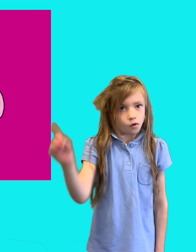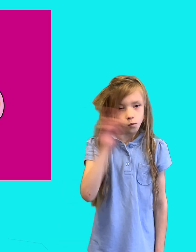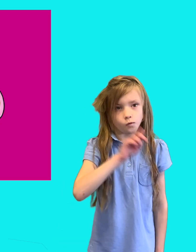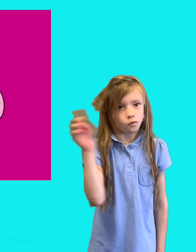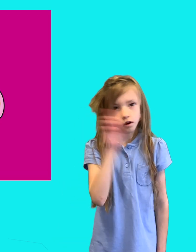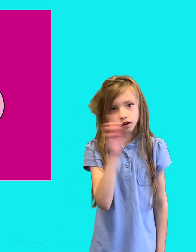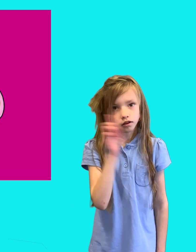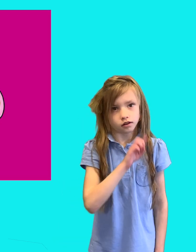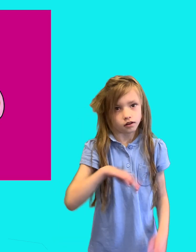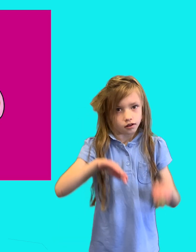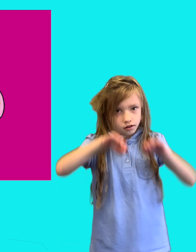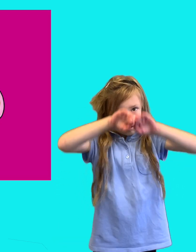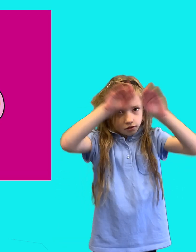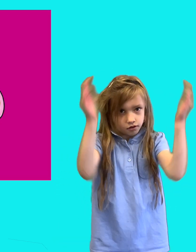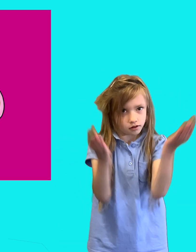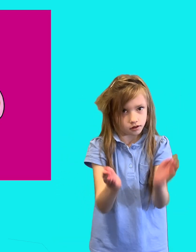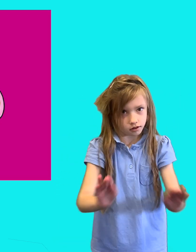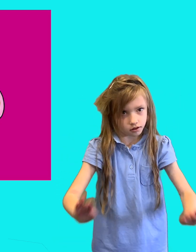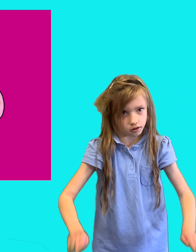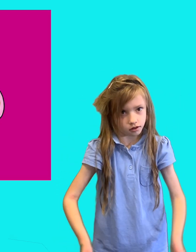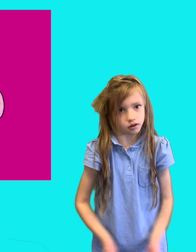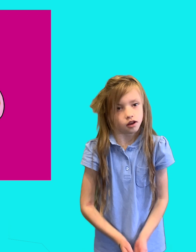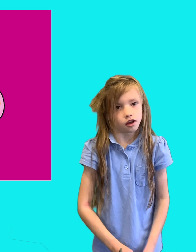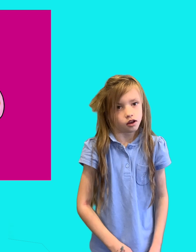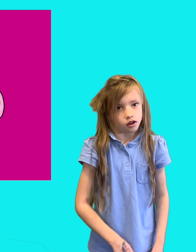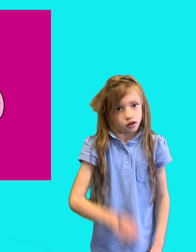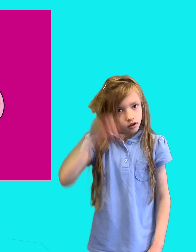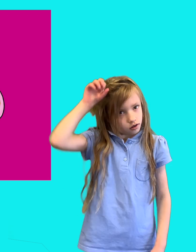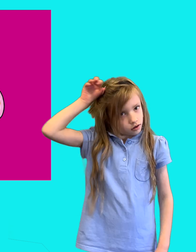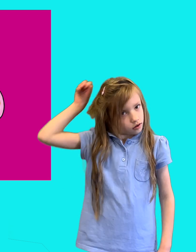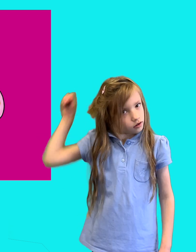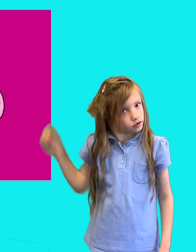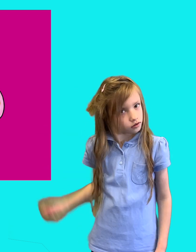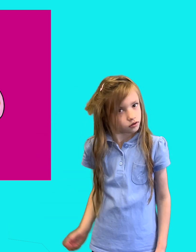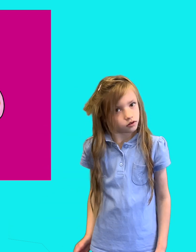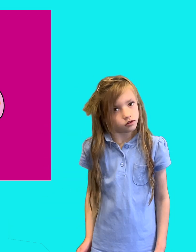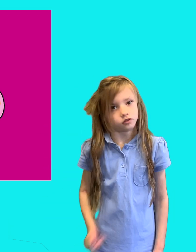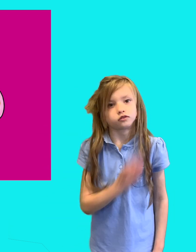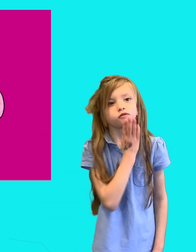What shapes did JoJo Gnome use, and what animals did he make?